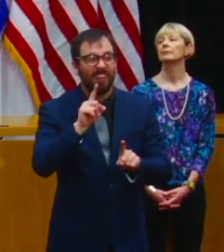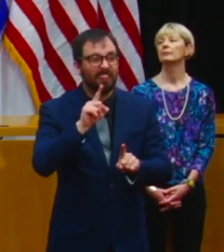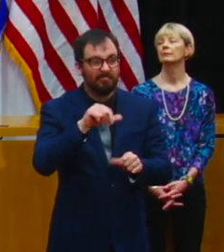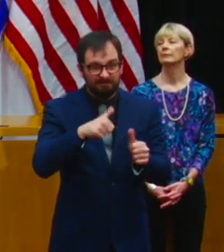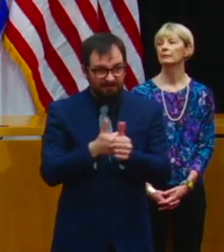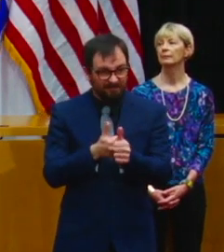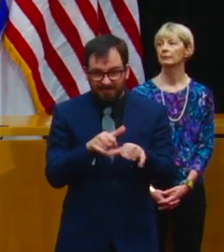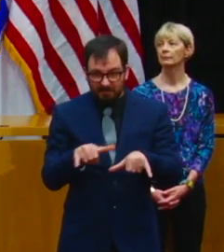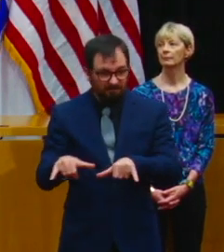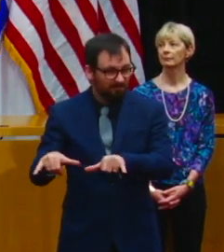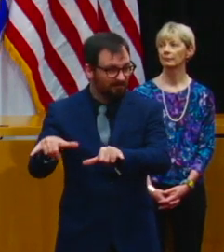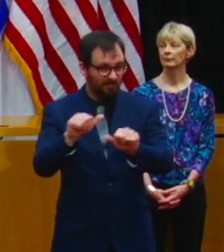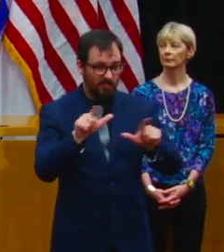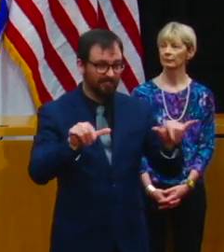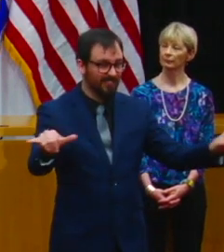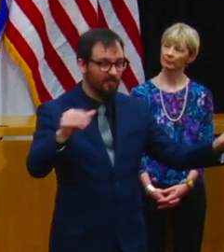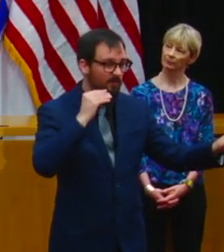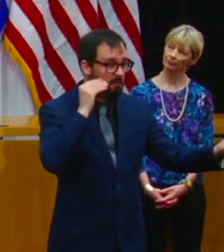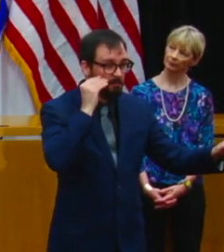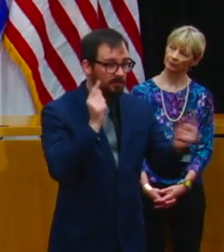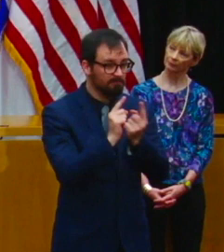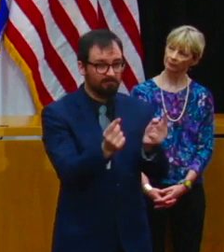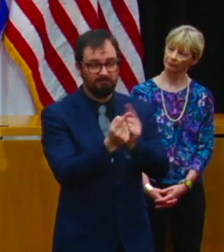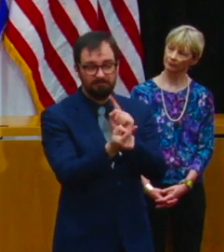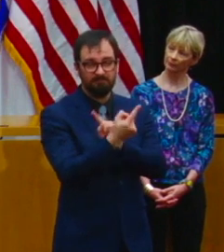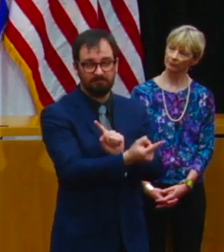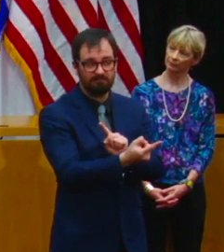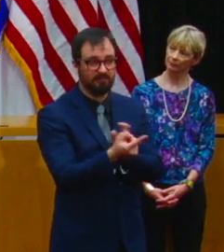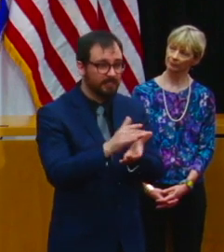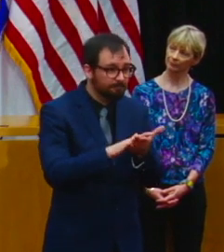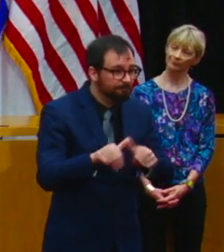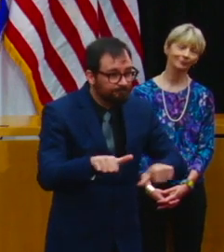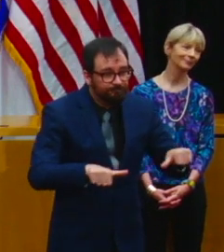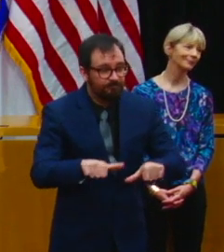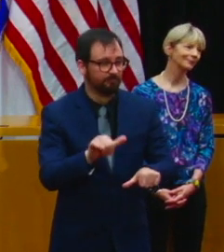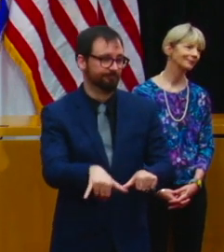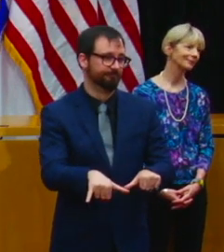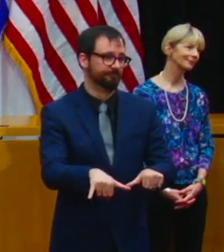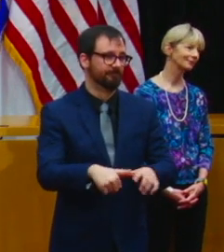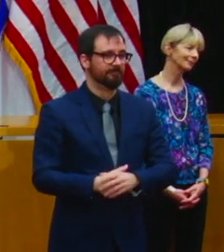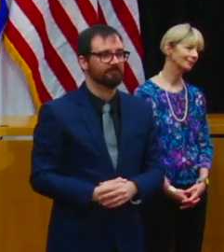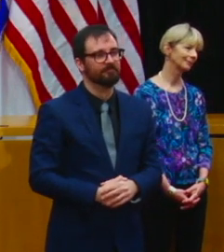to certainly New Jersey and probably beyond.